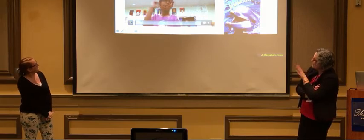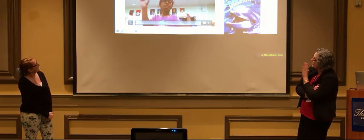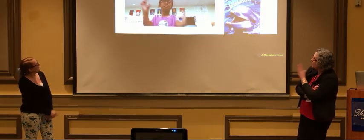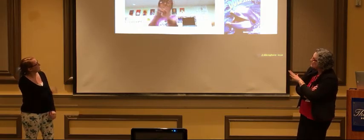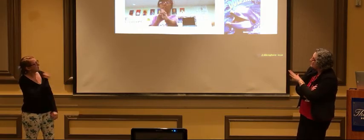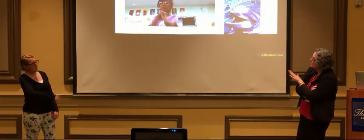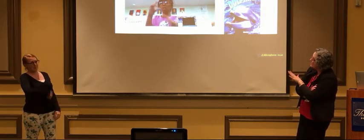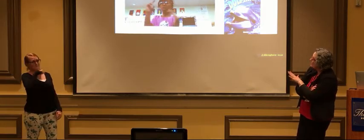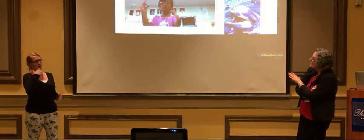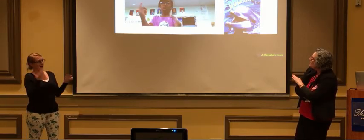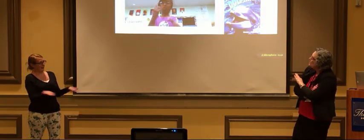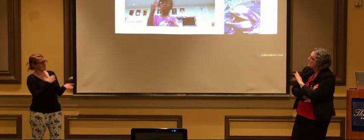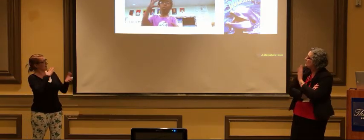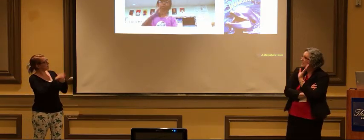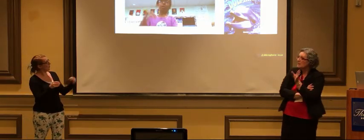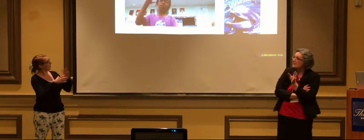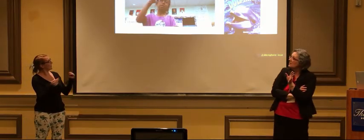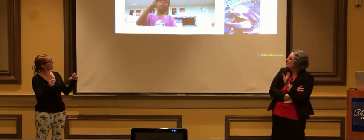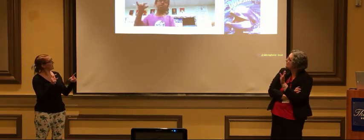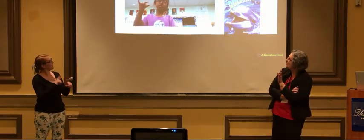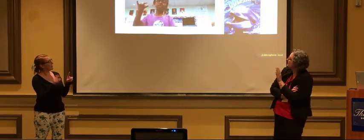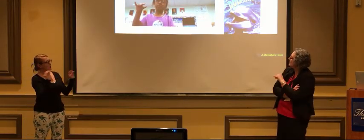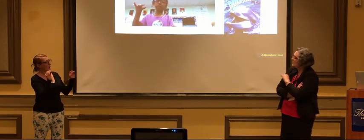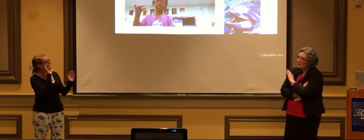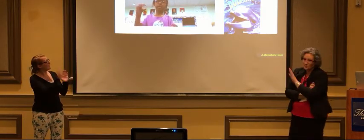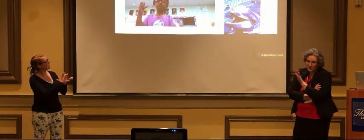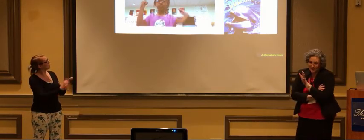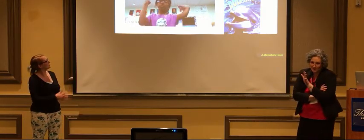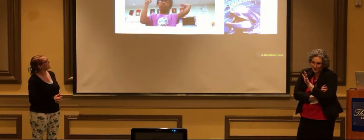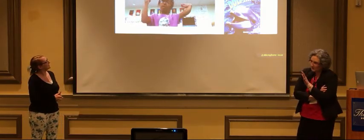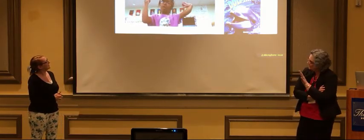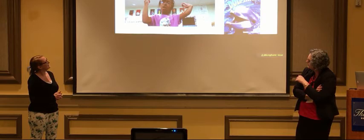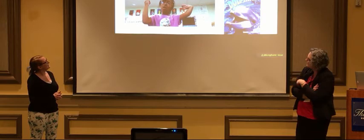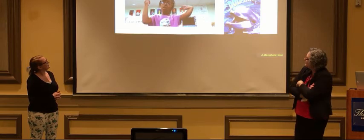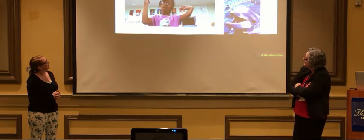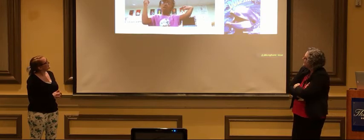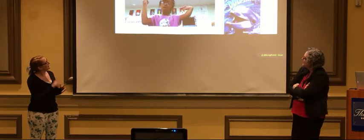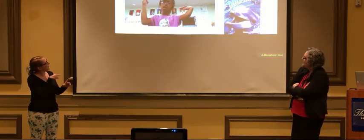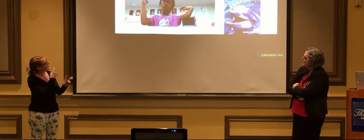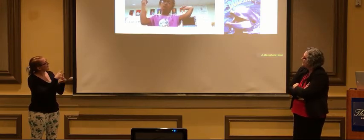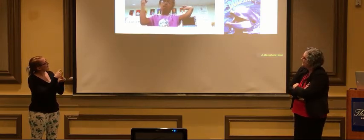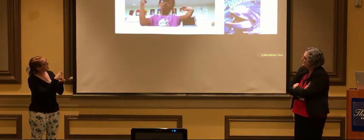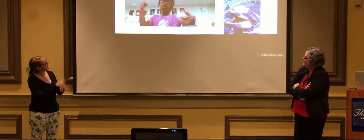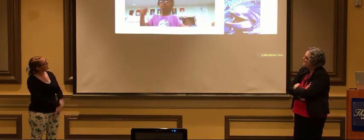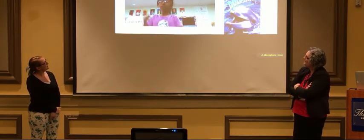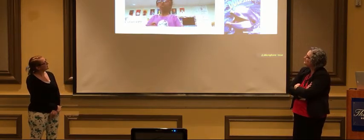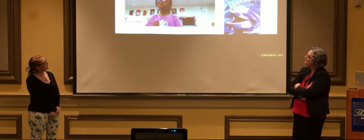She's so proud. She's like, here's my story. But it doesn't have any pictures. It only has words.